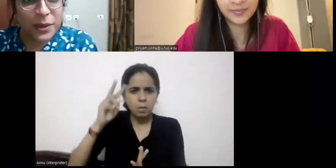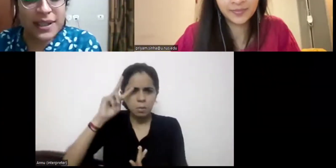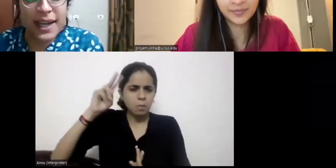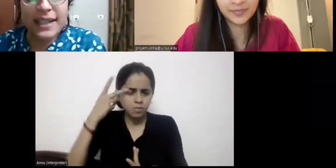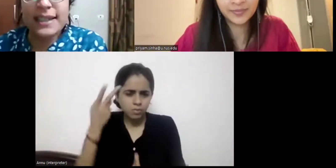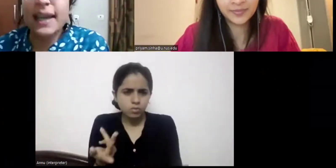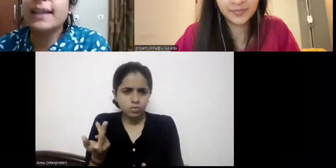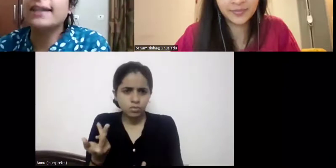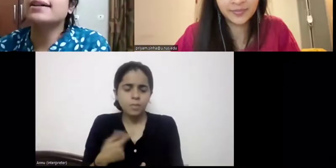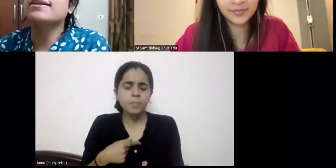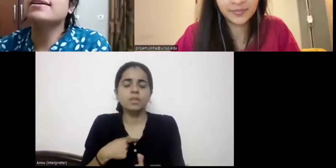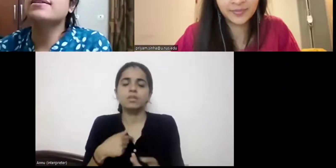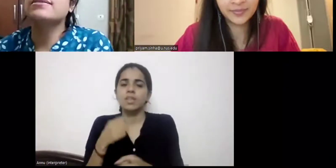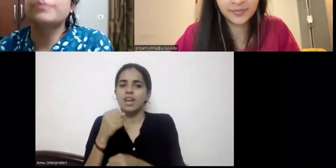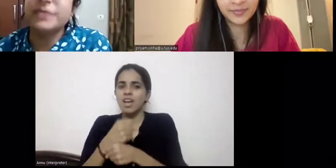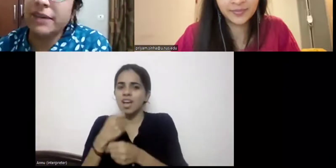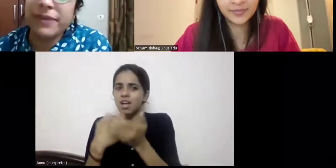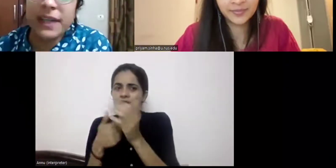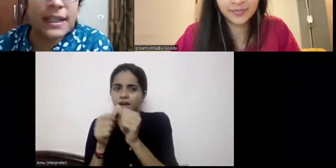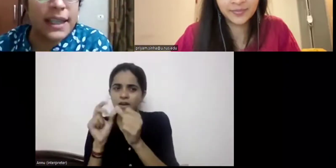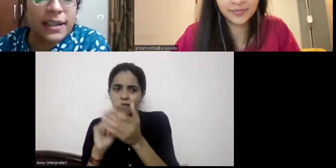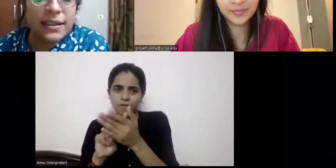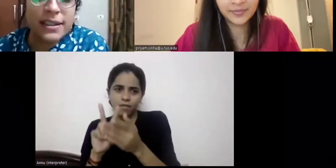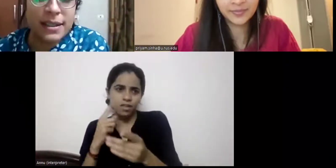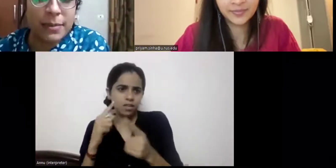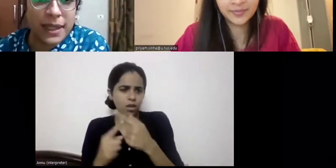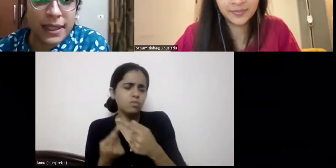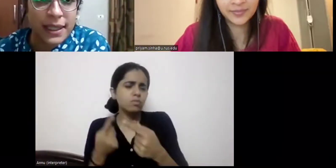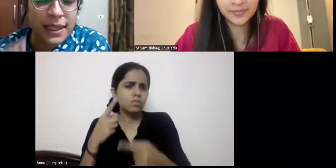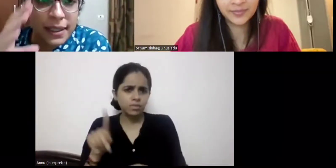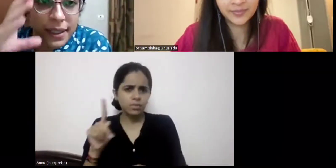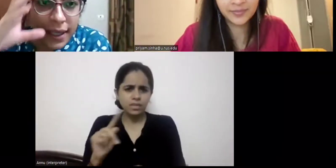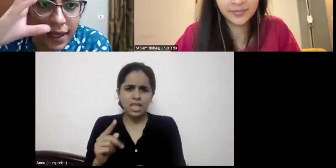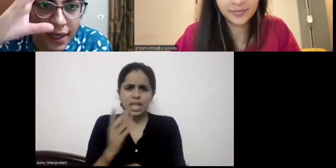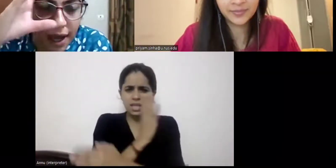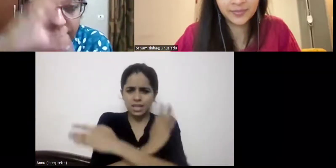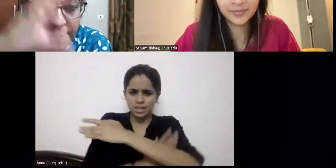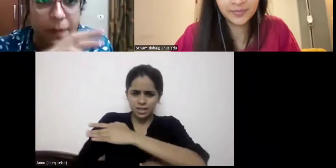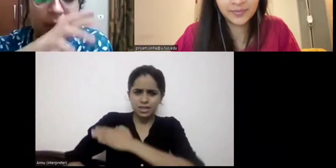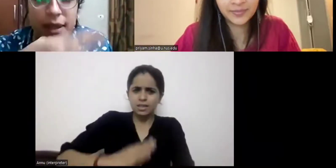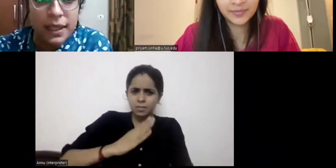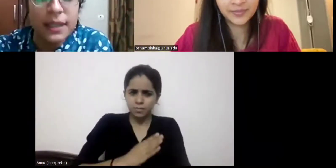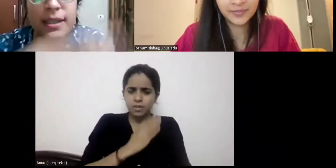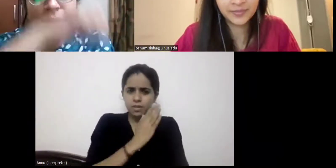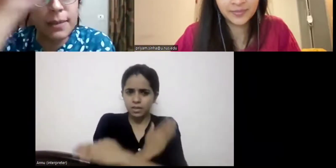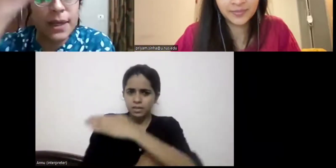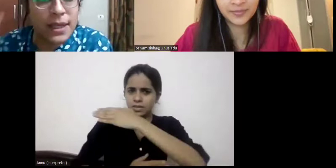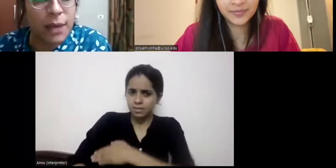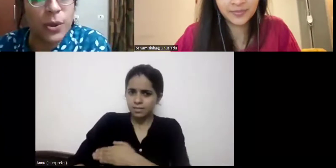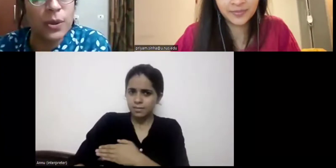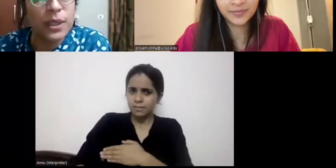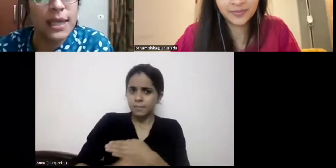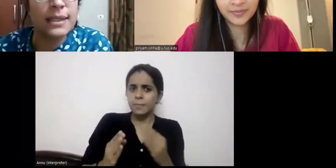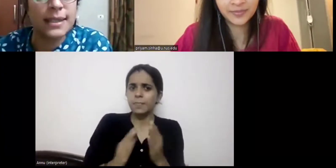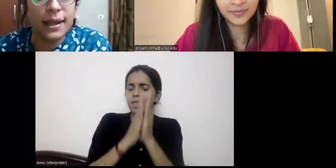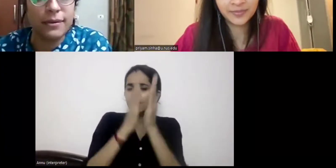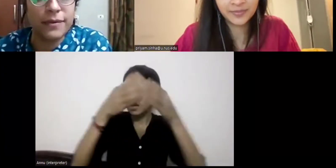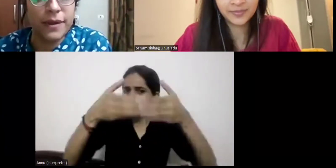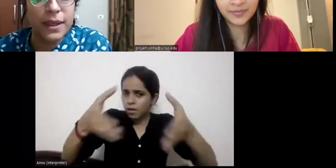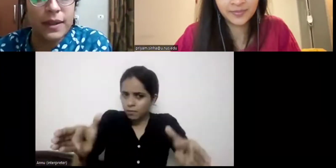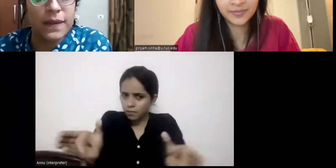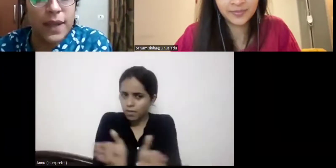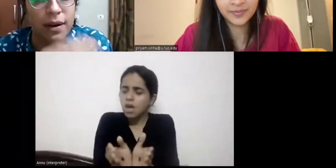Garvita, you are right. And definitely disability, in the disability community